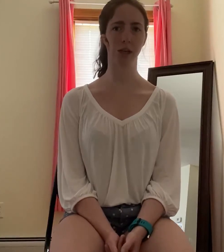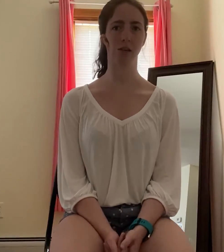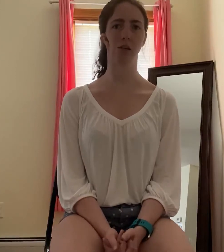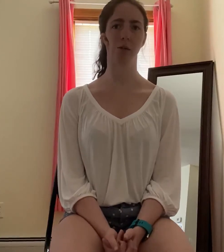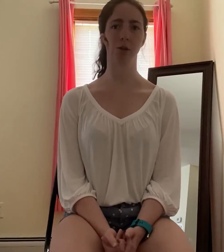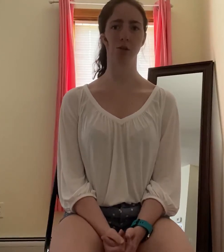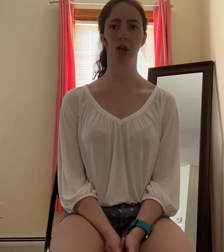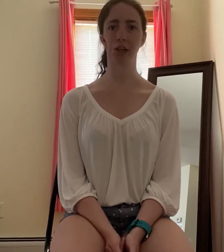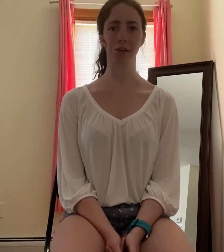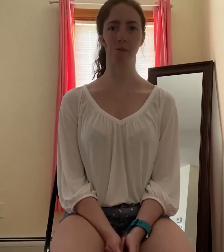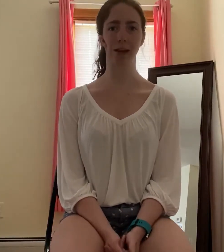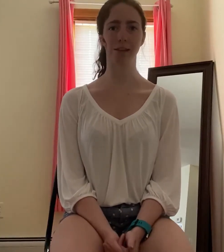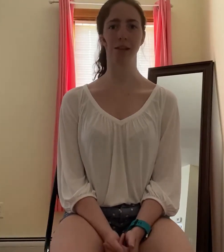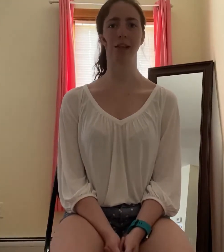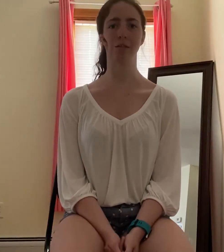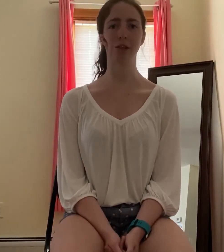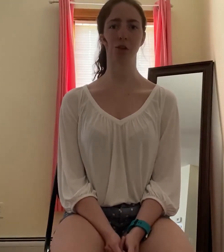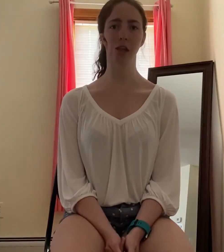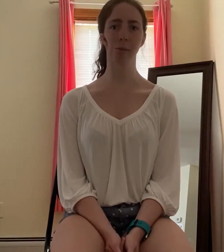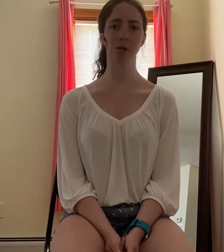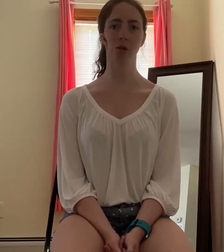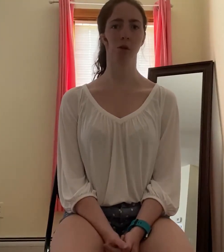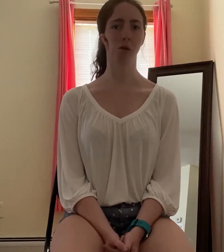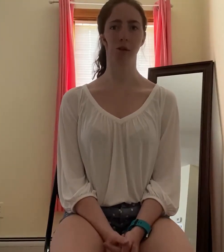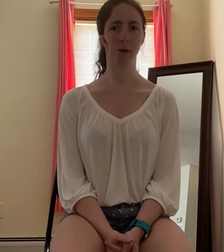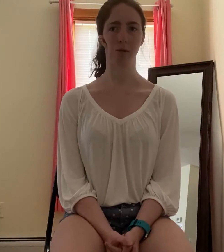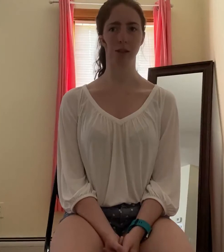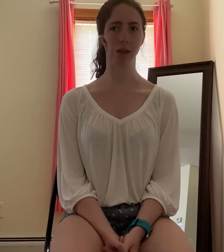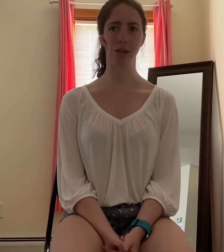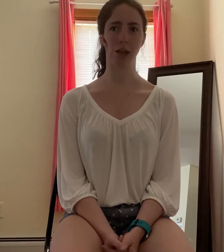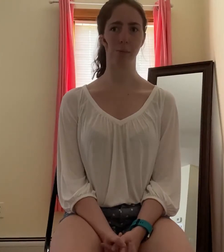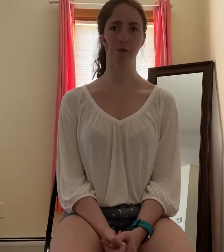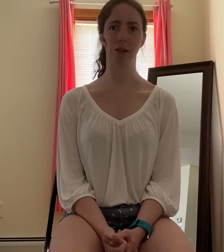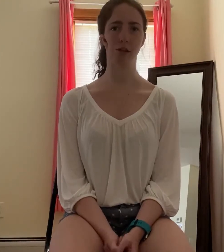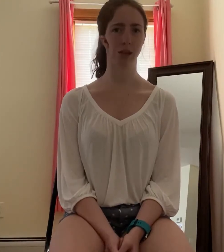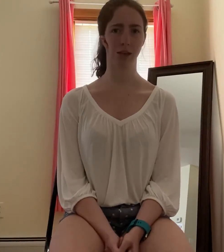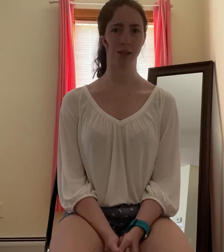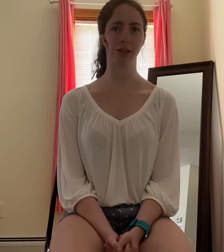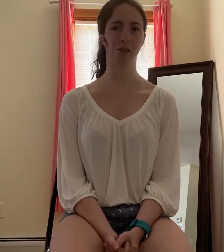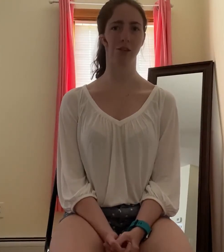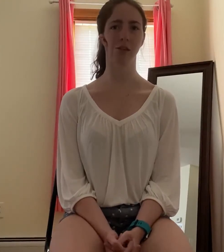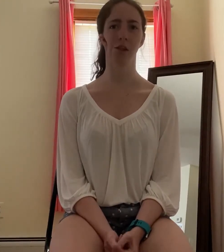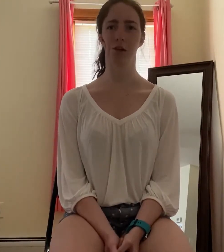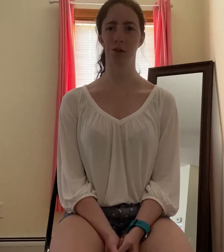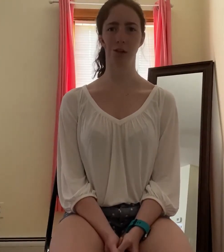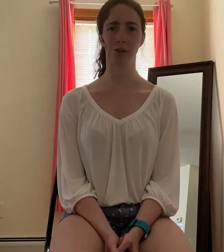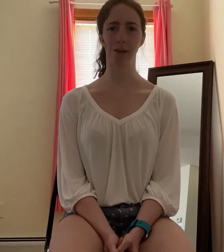saying because you're talking too fast and they can't read your lips, or you might want to say it to them if they're signing and they're going a little too fast